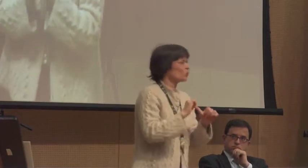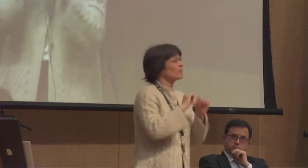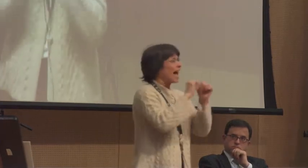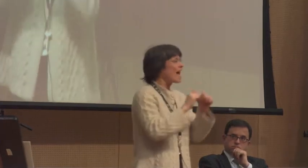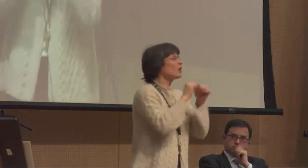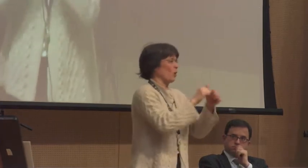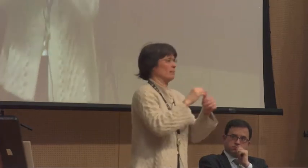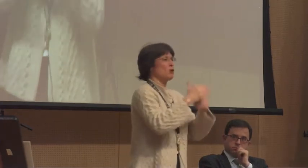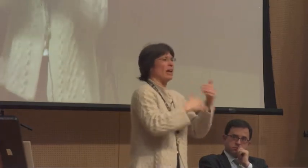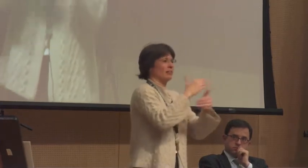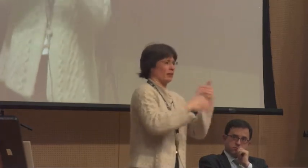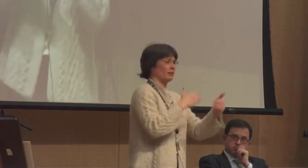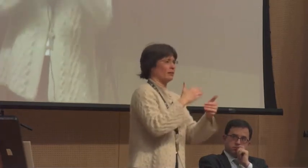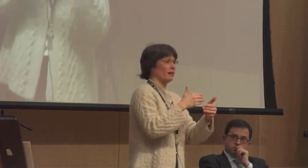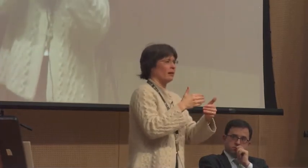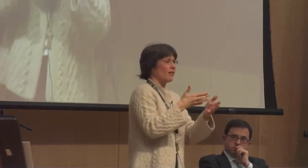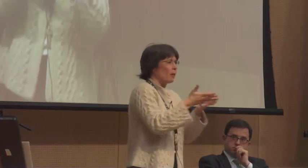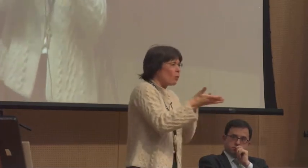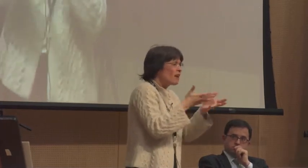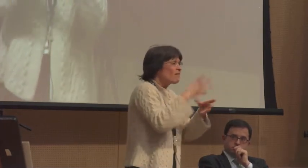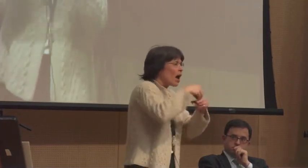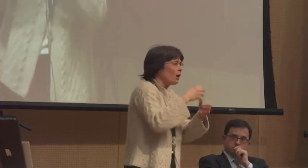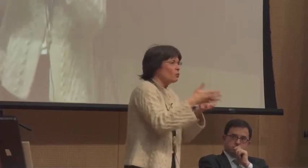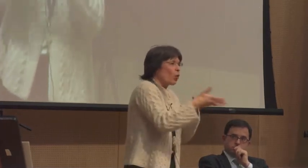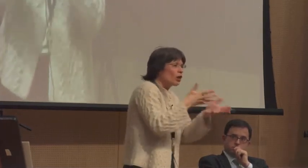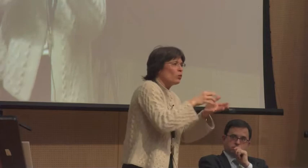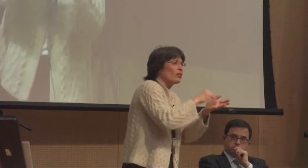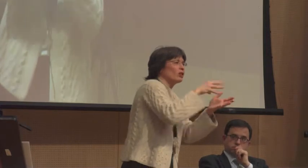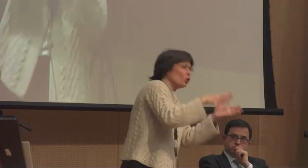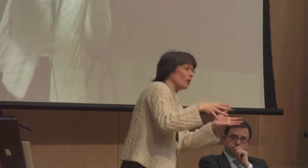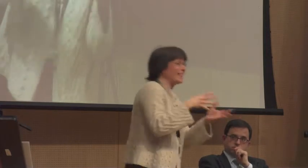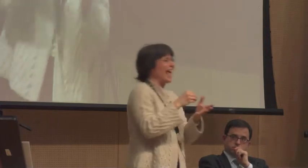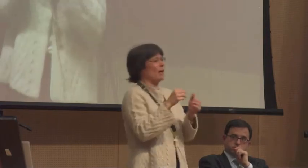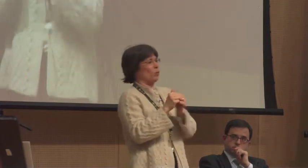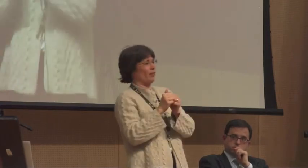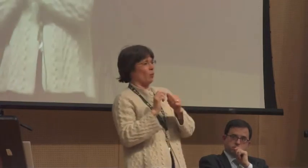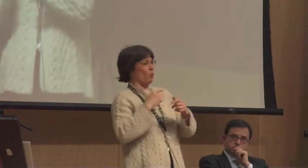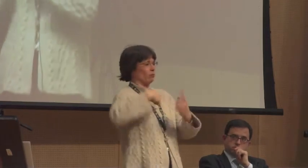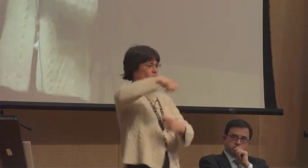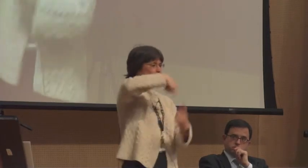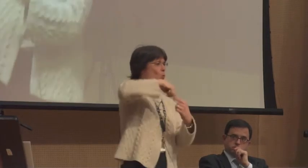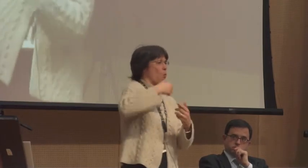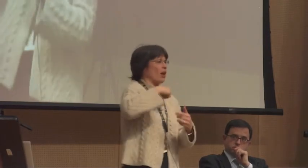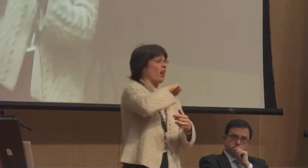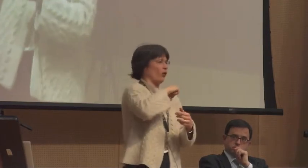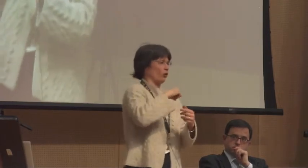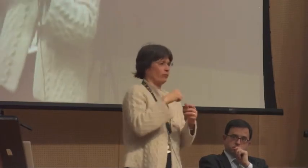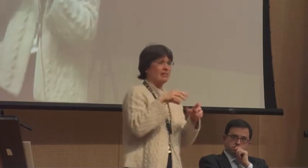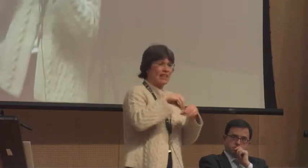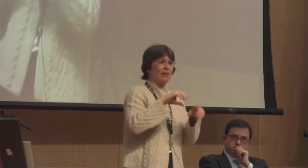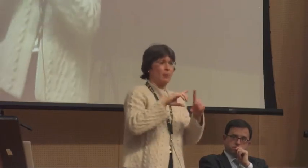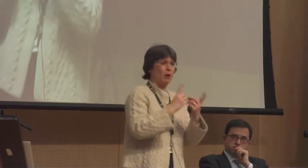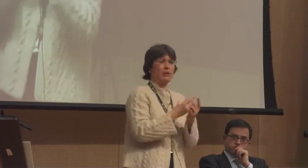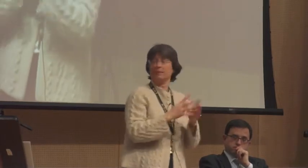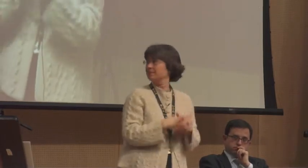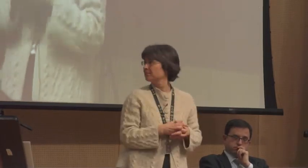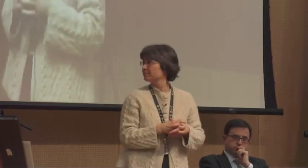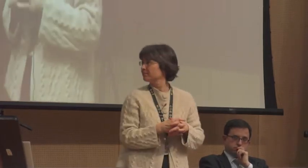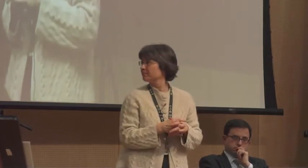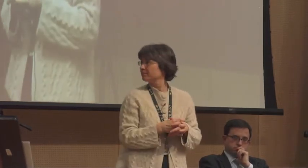it's an ongoing process that involves working with the students and with one another in the department.